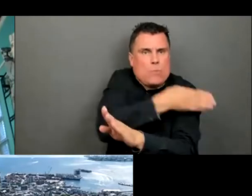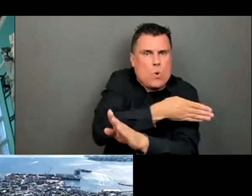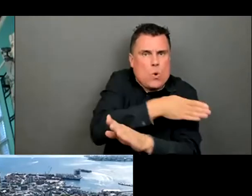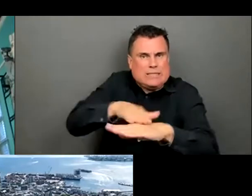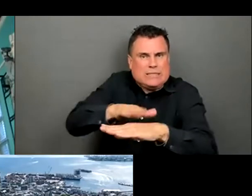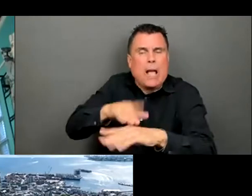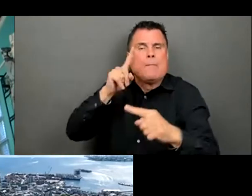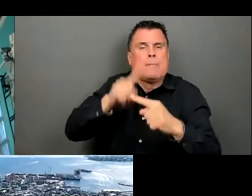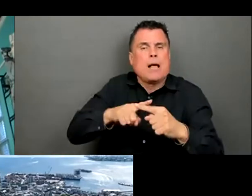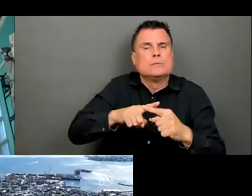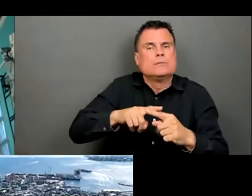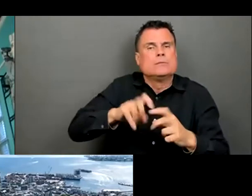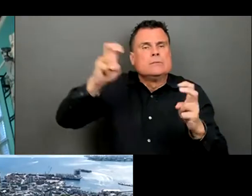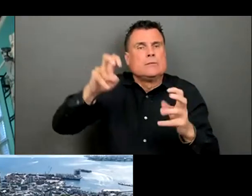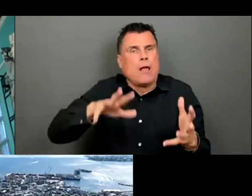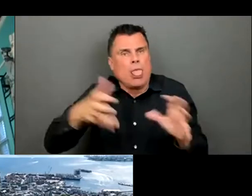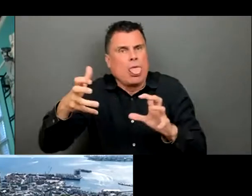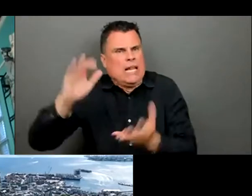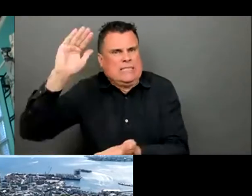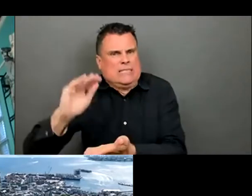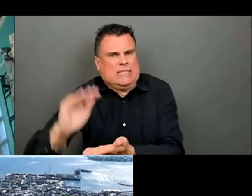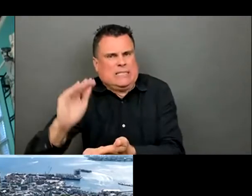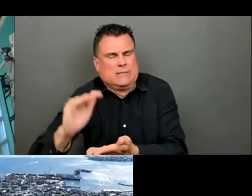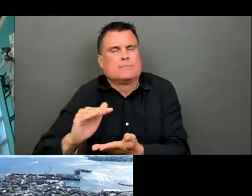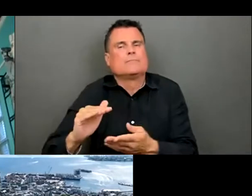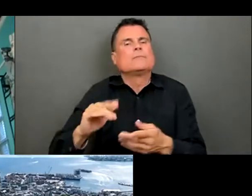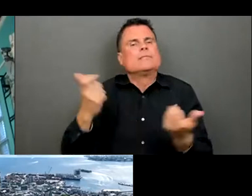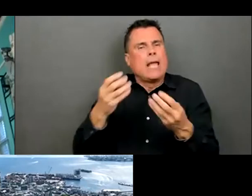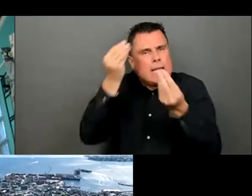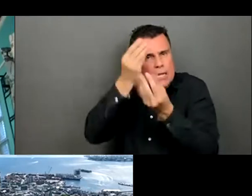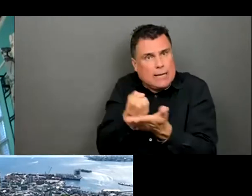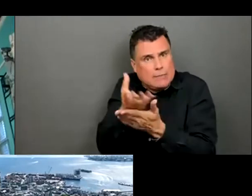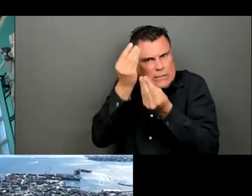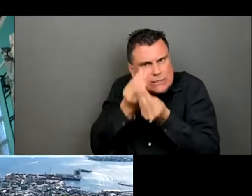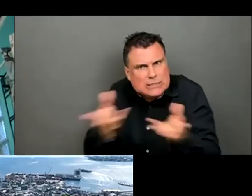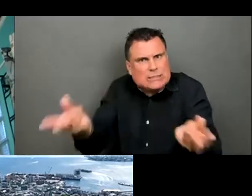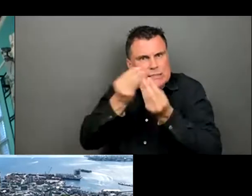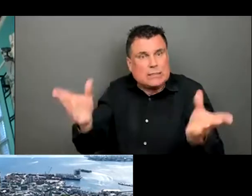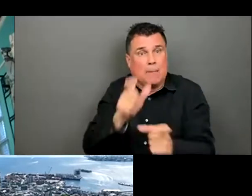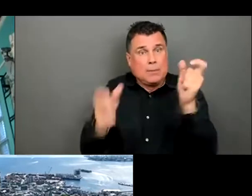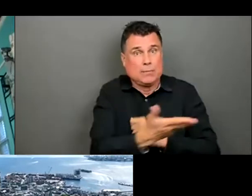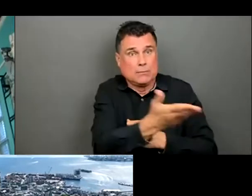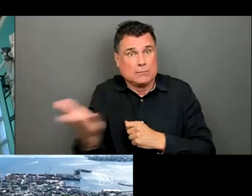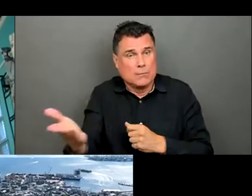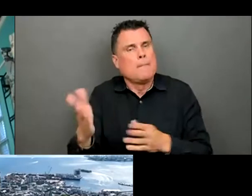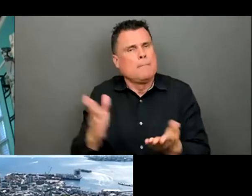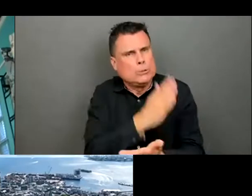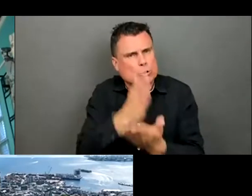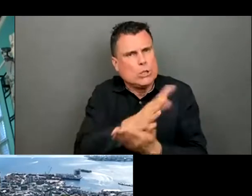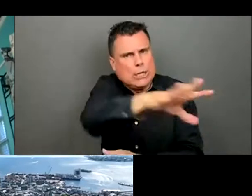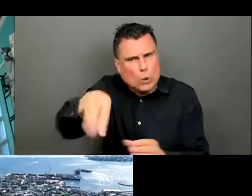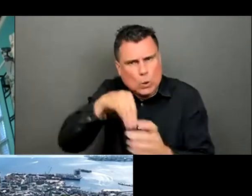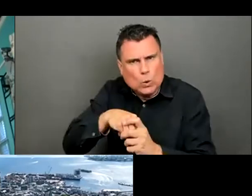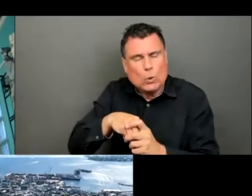to citizens, including at-risk groups, and how to utilize information technologies